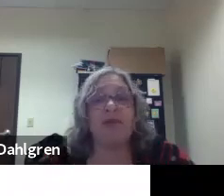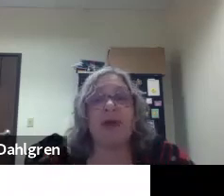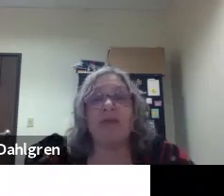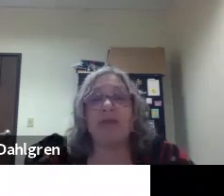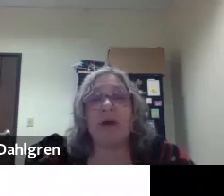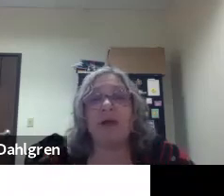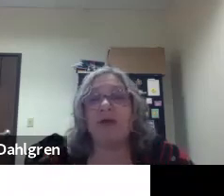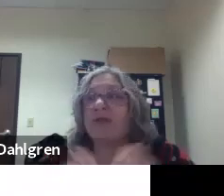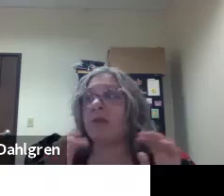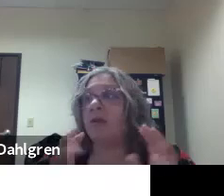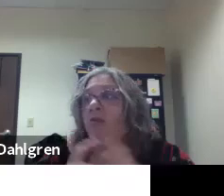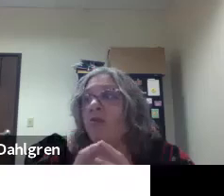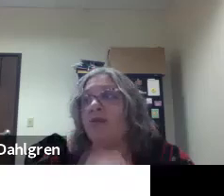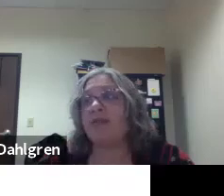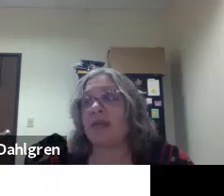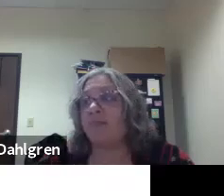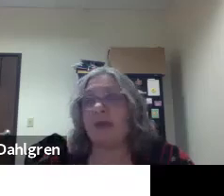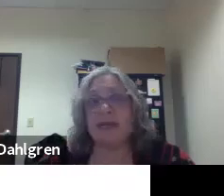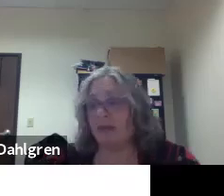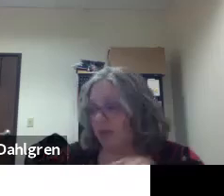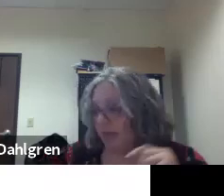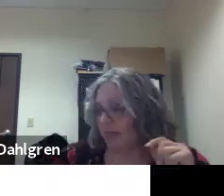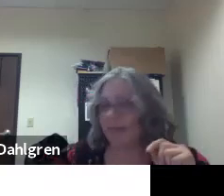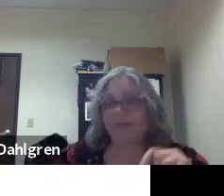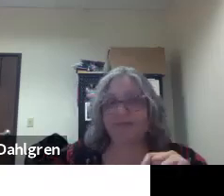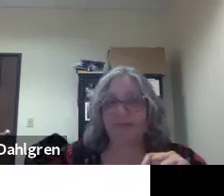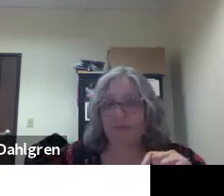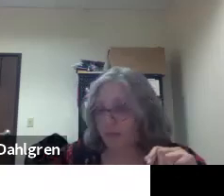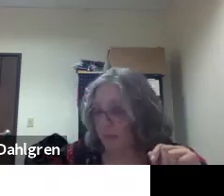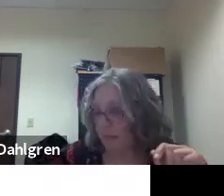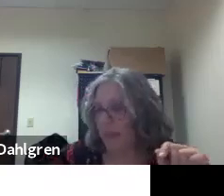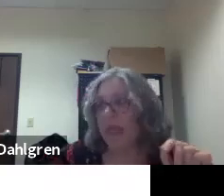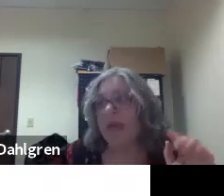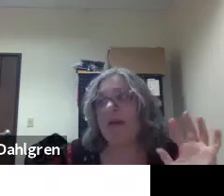for $2,000 with some exceptions.